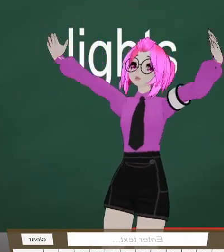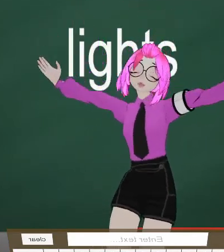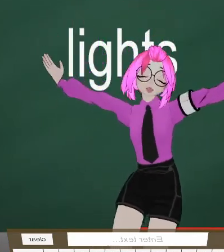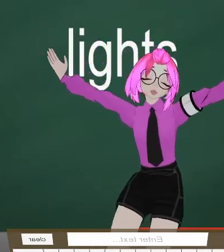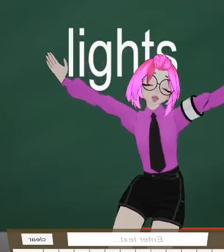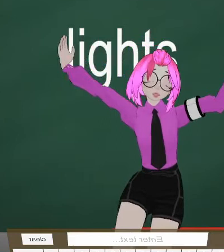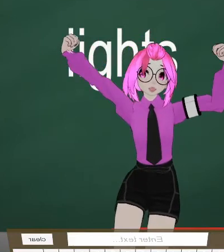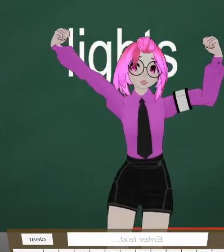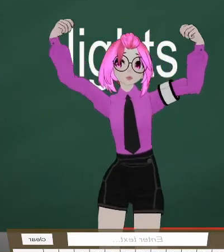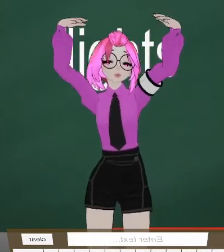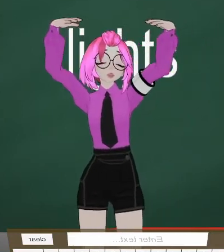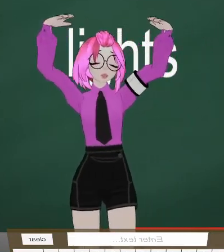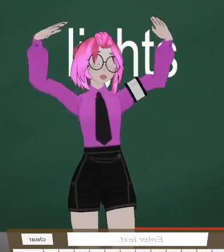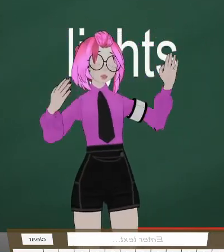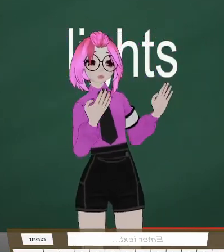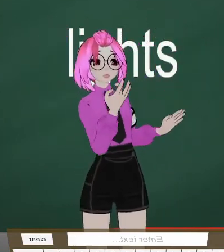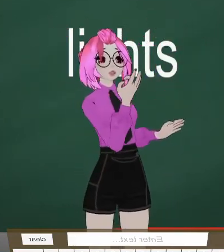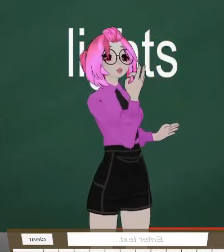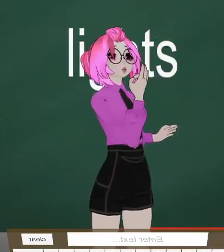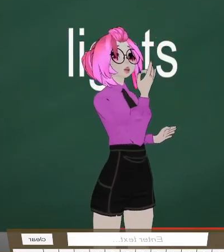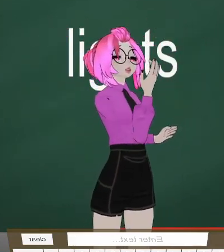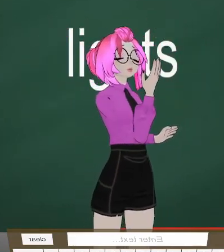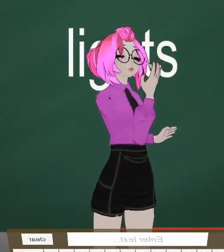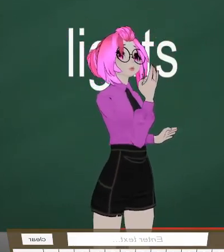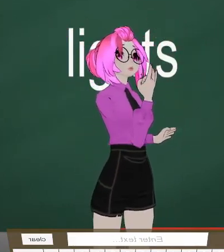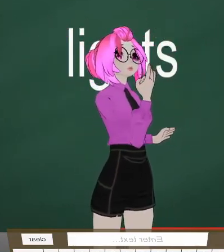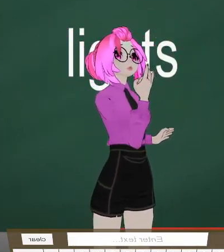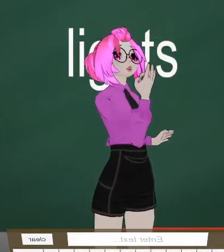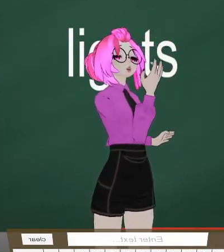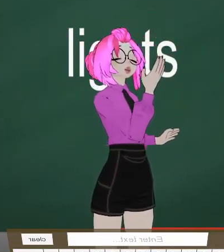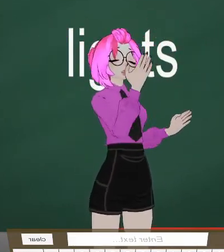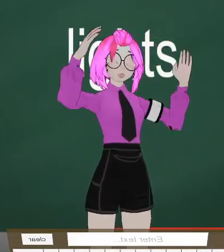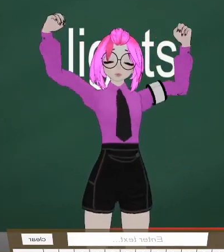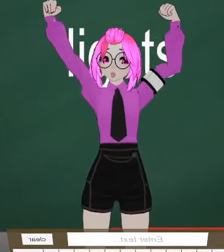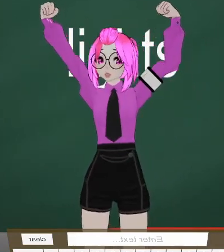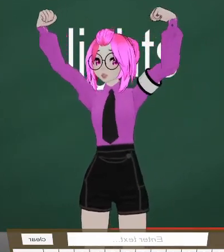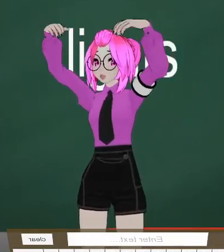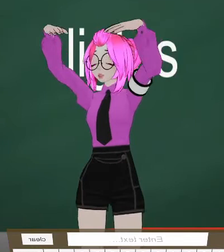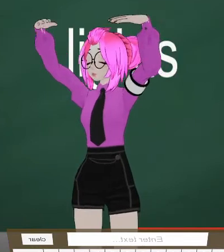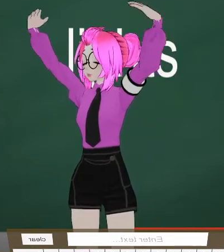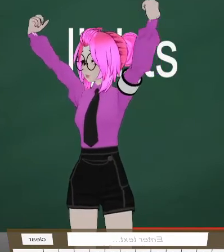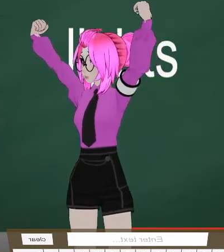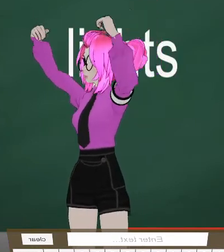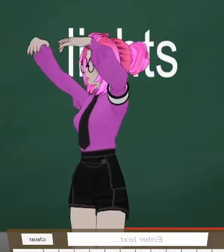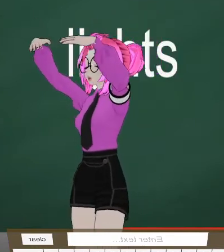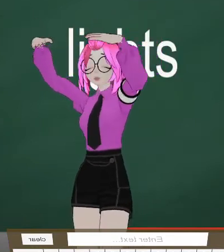beam of light is exploding on you so either light or lights or light lights